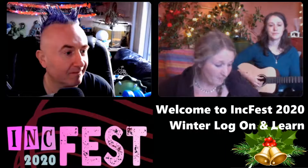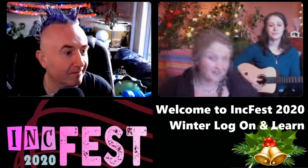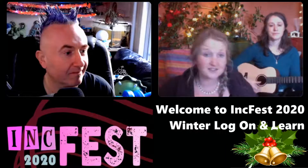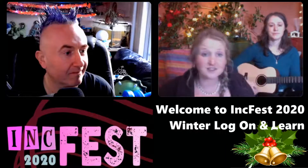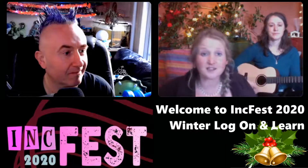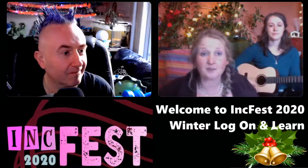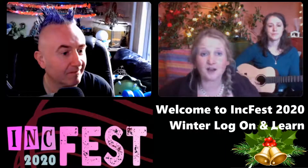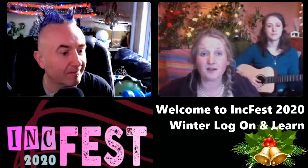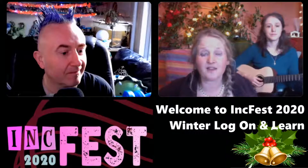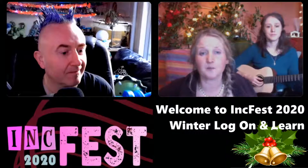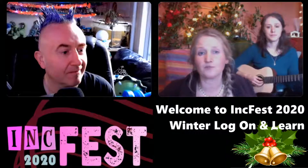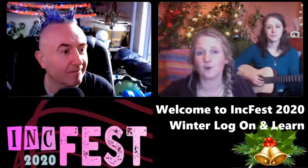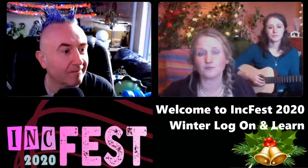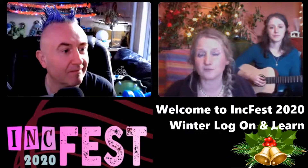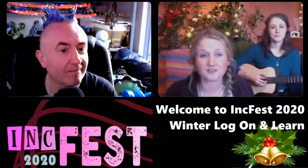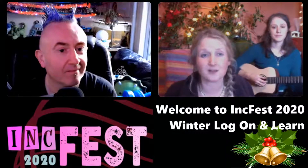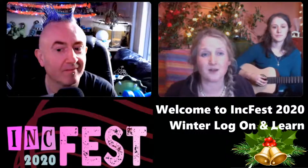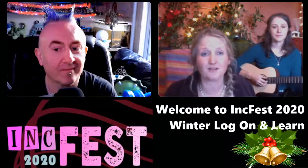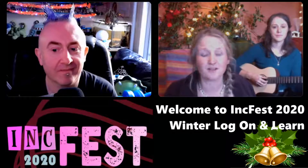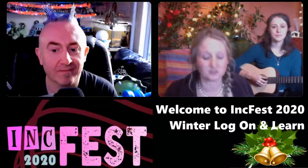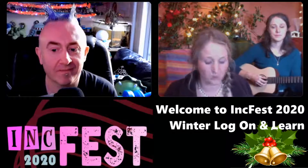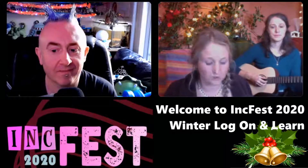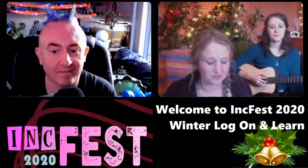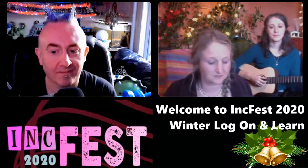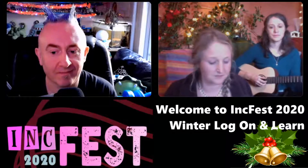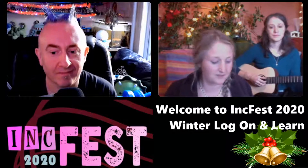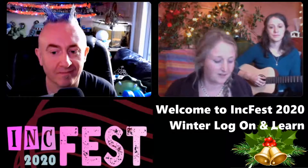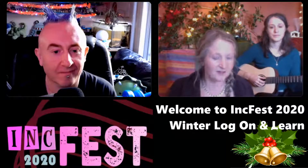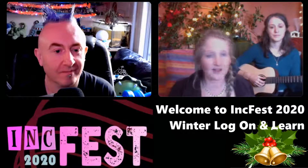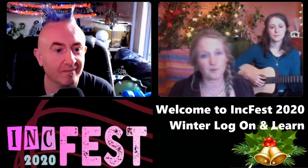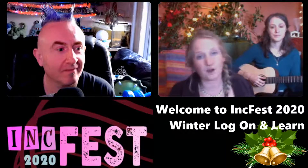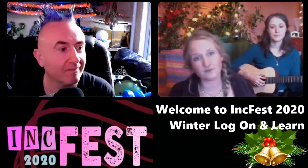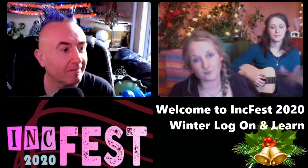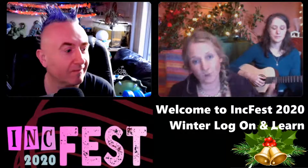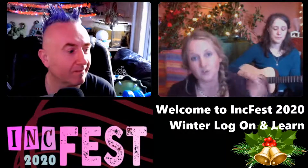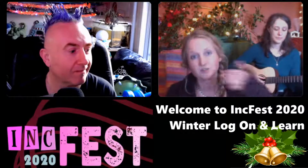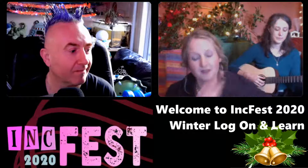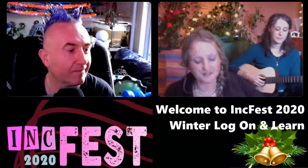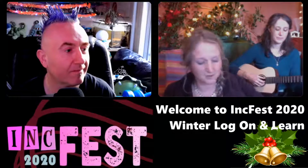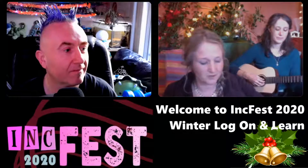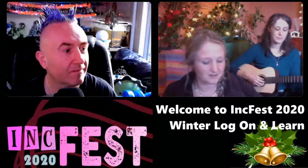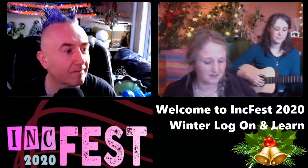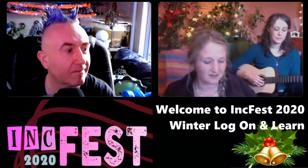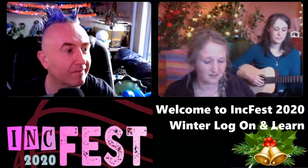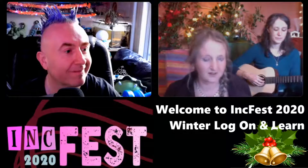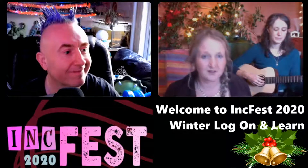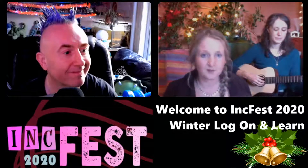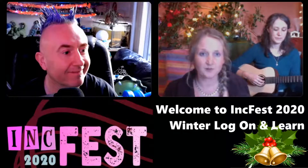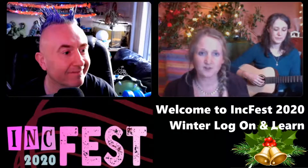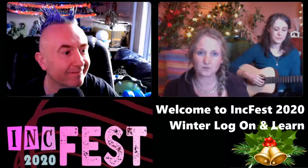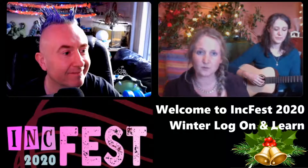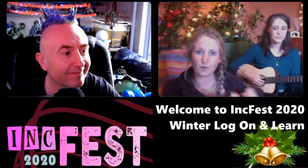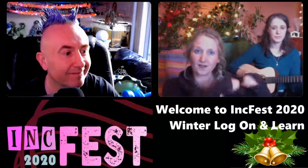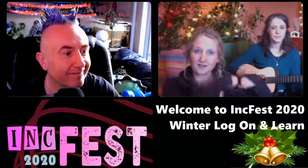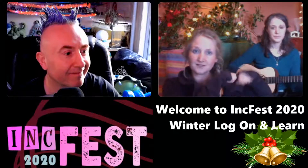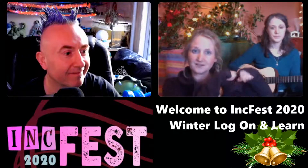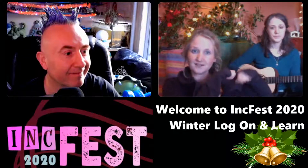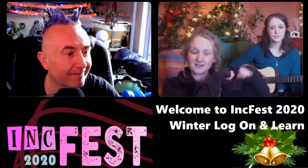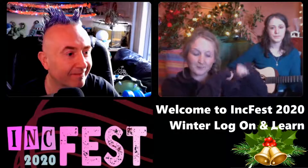into summer, and then we've gone from summer into autumn, and now we're going from autumn into winter. But if we just rewind just a little bit